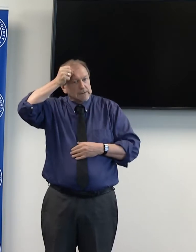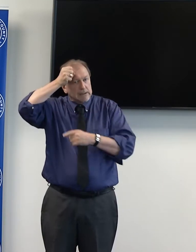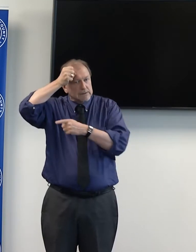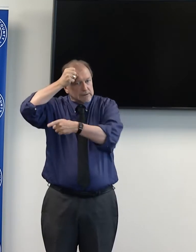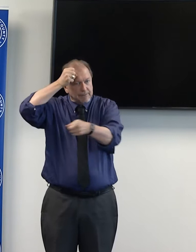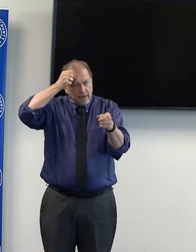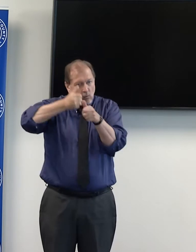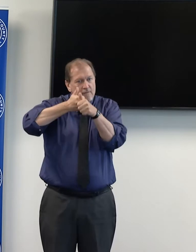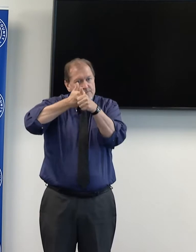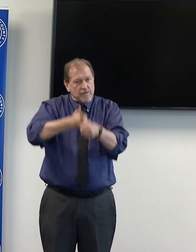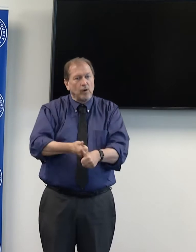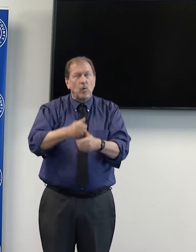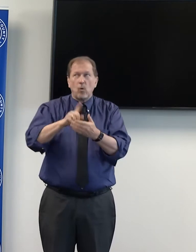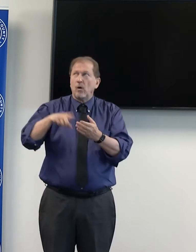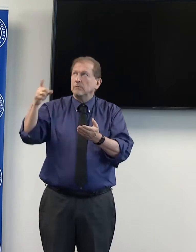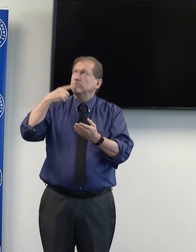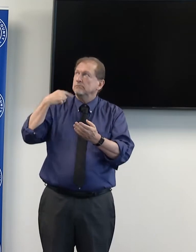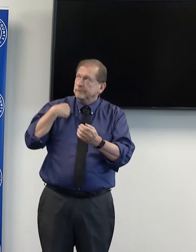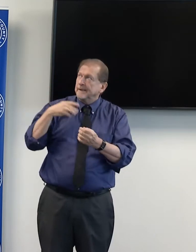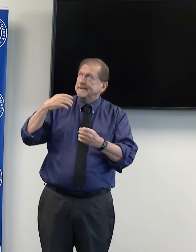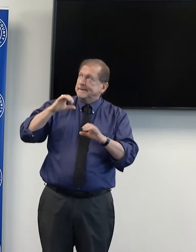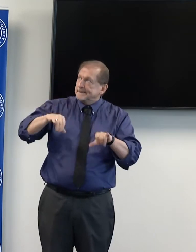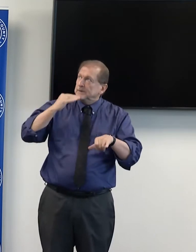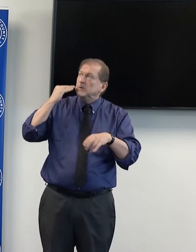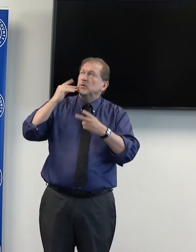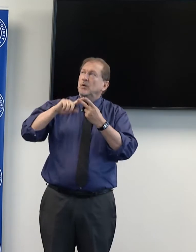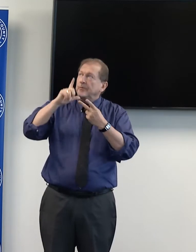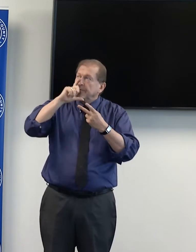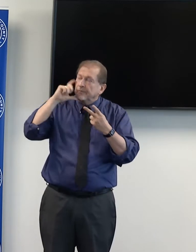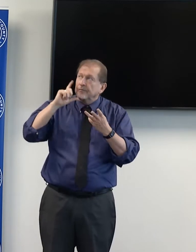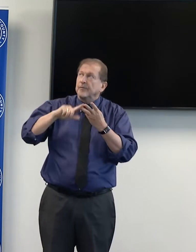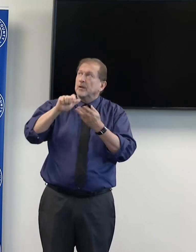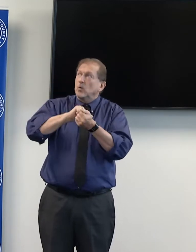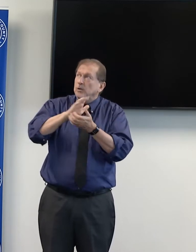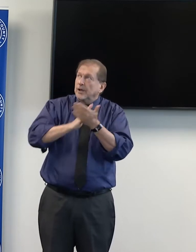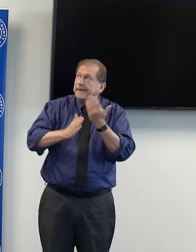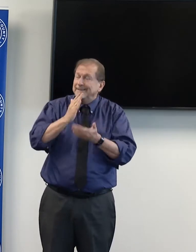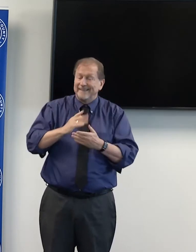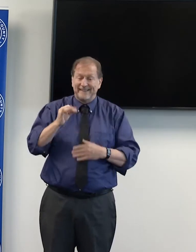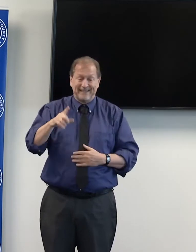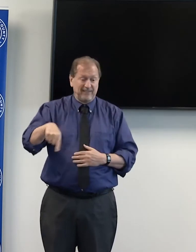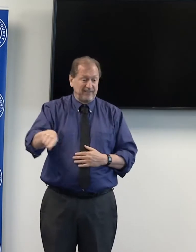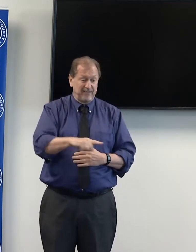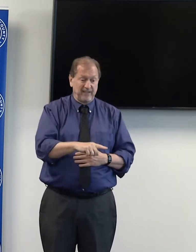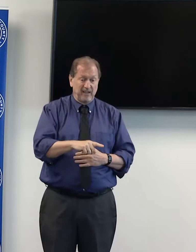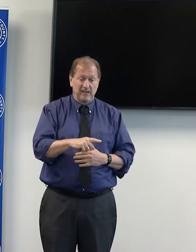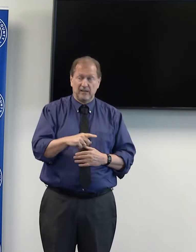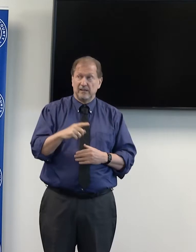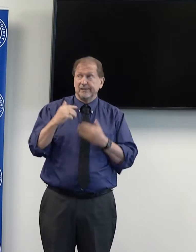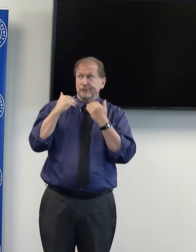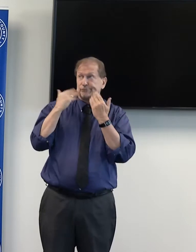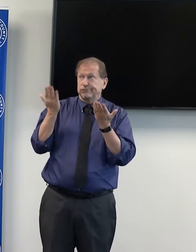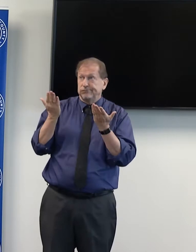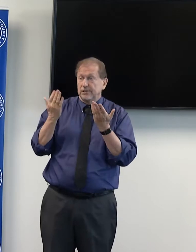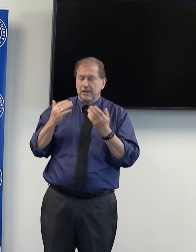to those public health protocols. And to the extent they don't, we don't have the capacity to